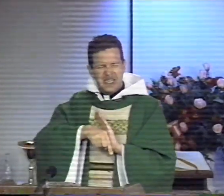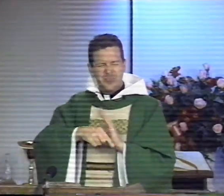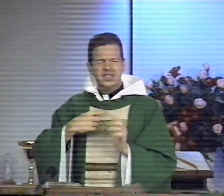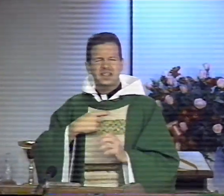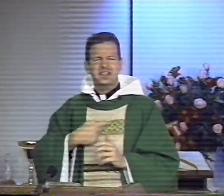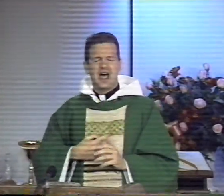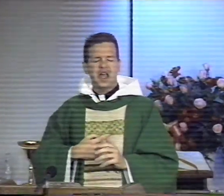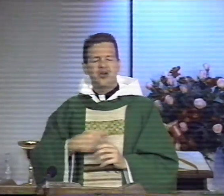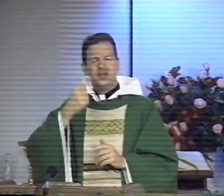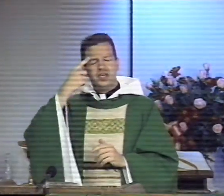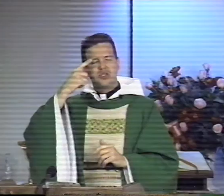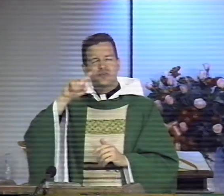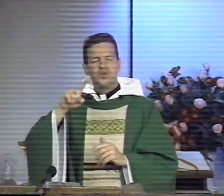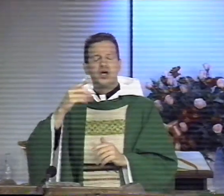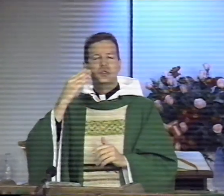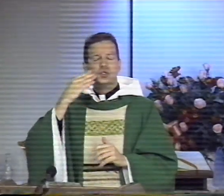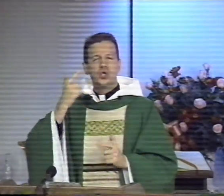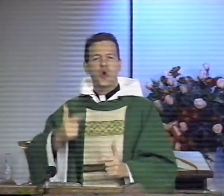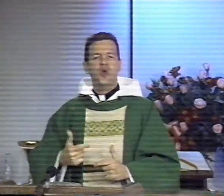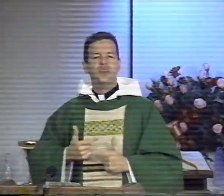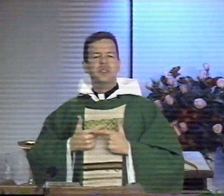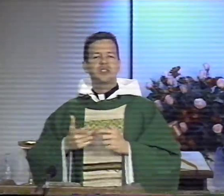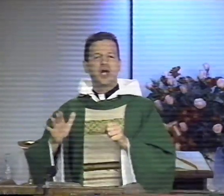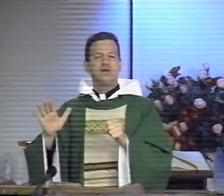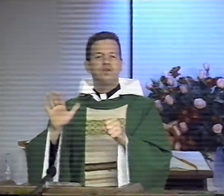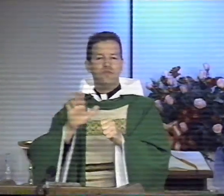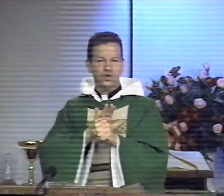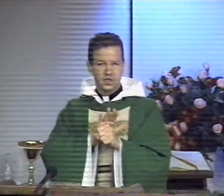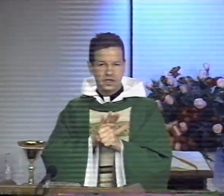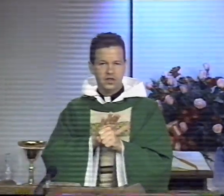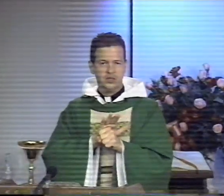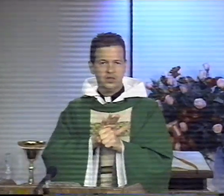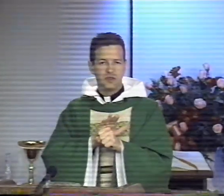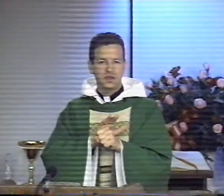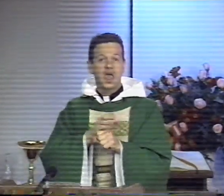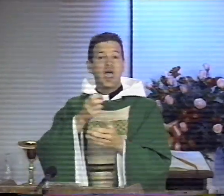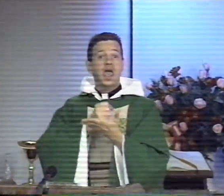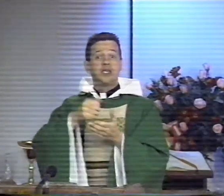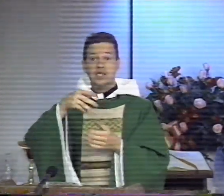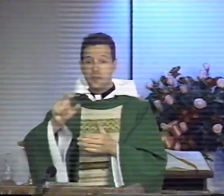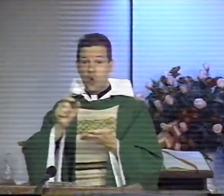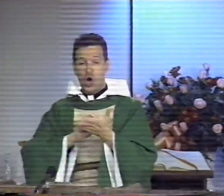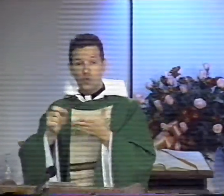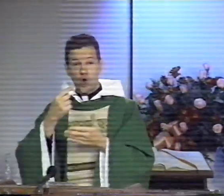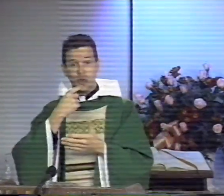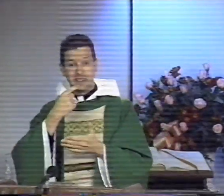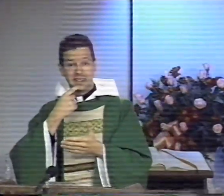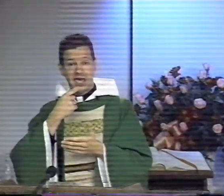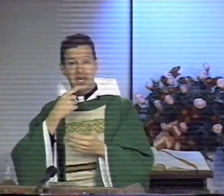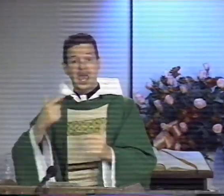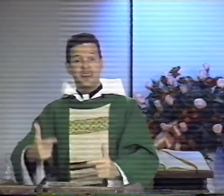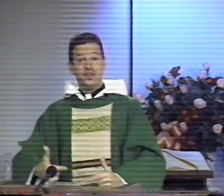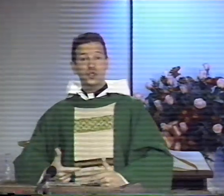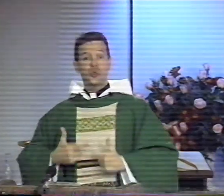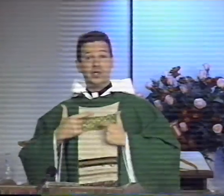deepest desire is for us to know this life fully. St. Paul wrote and said, to